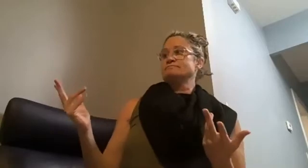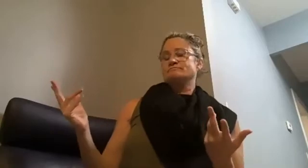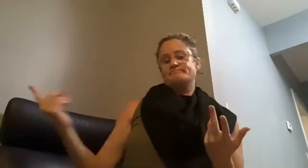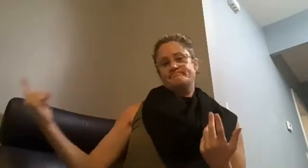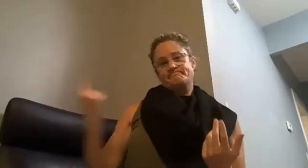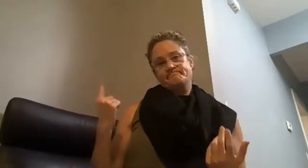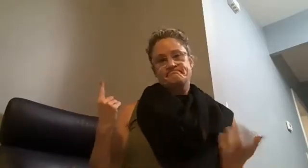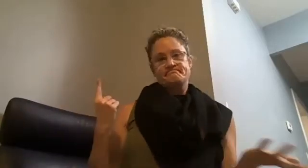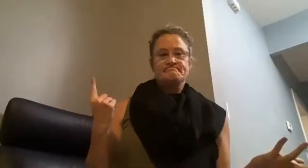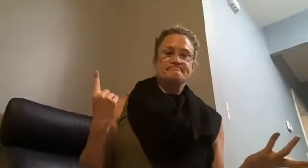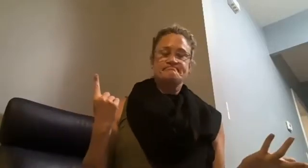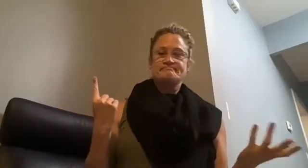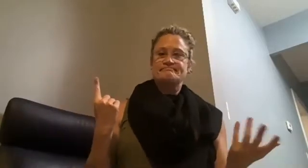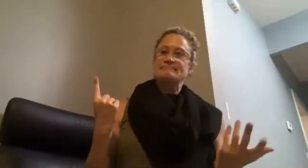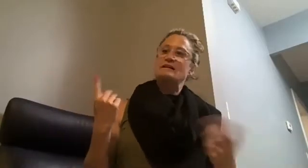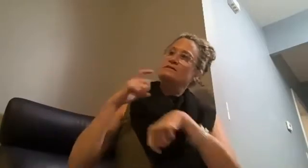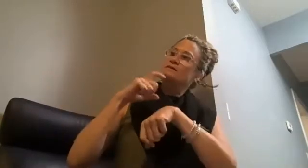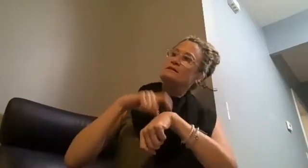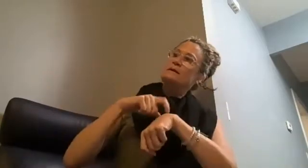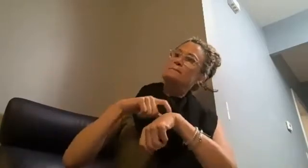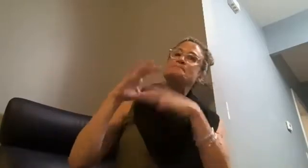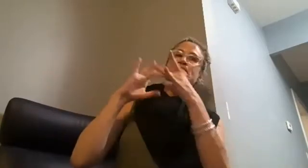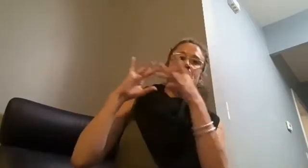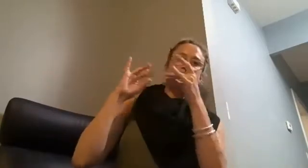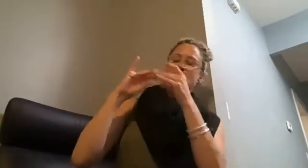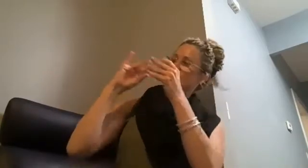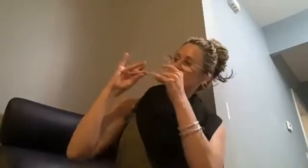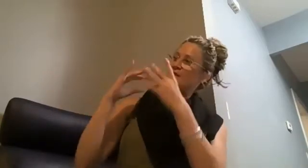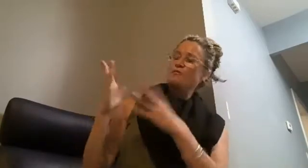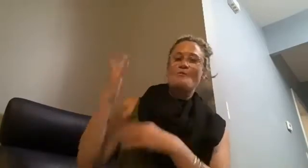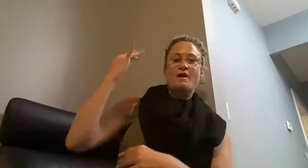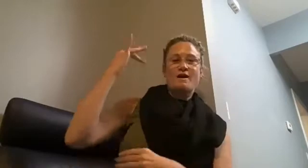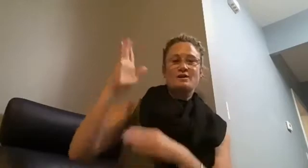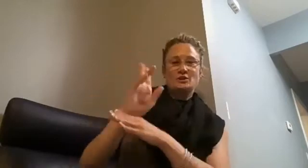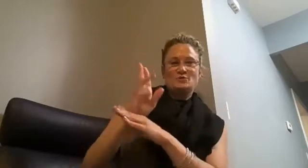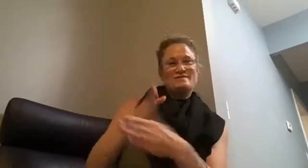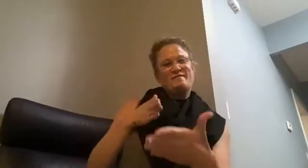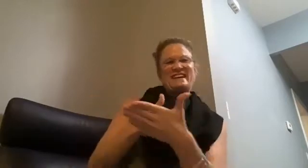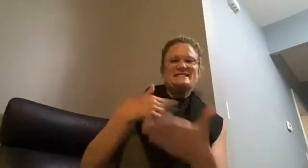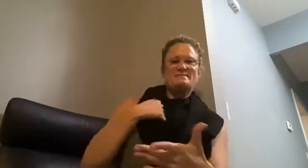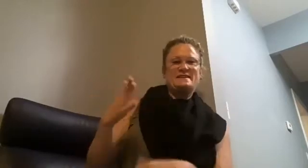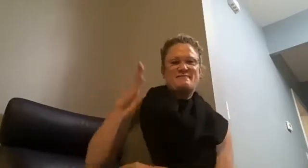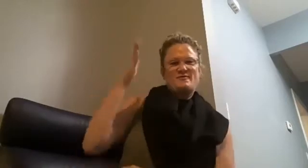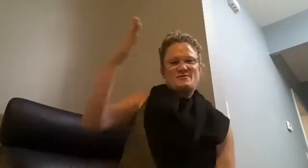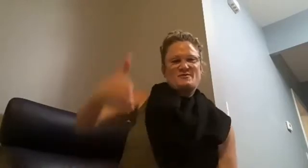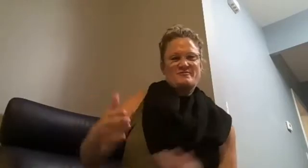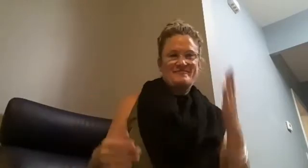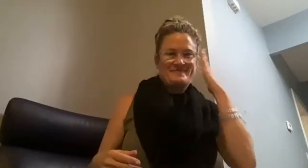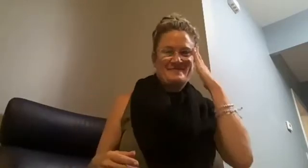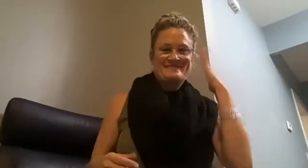story was he was kind of doing it so he could use those stories against me at a future date, which he would do quite